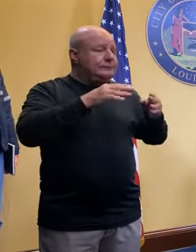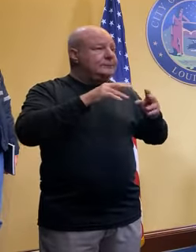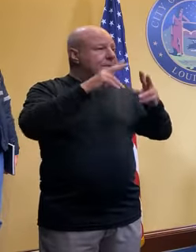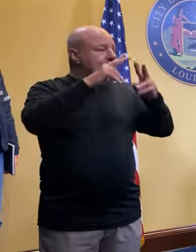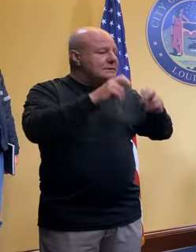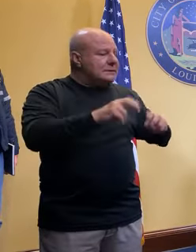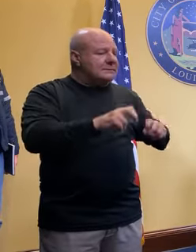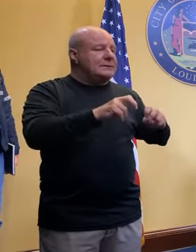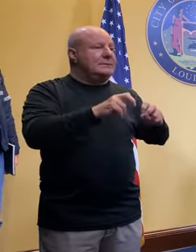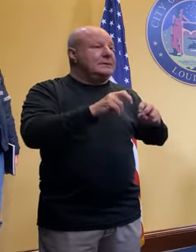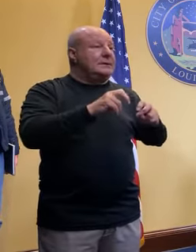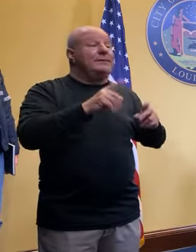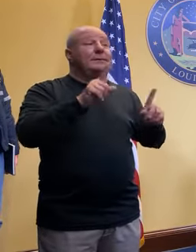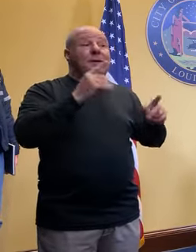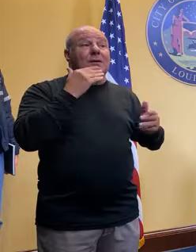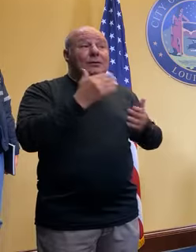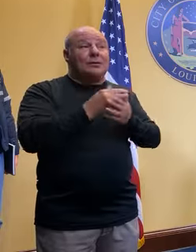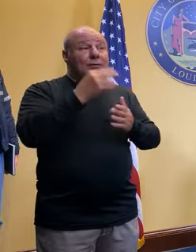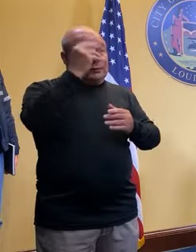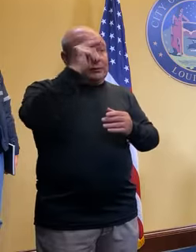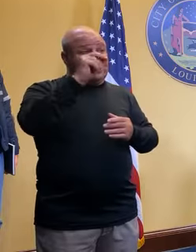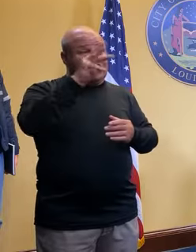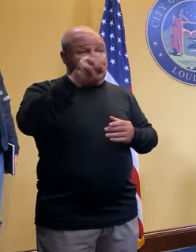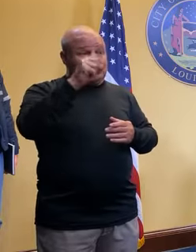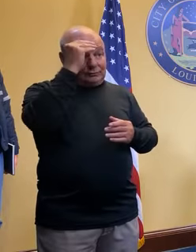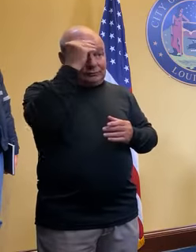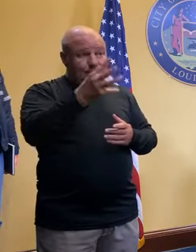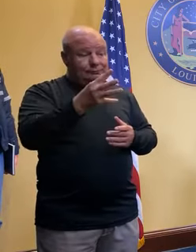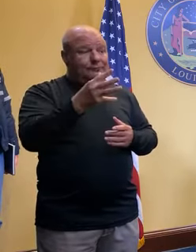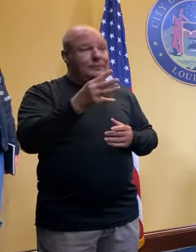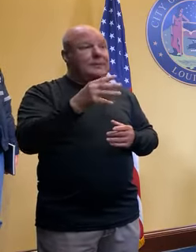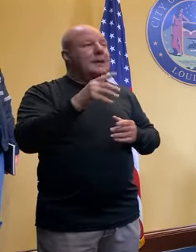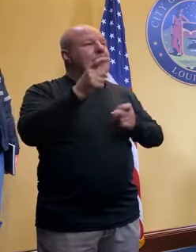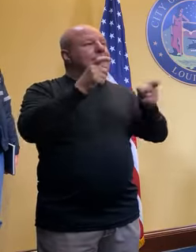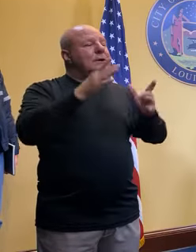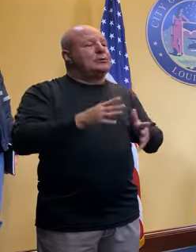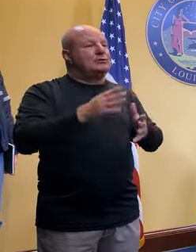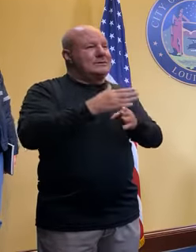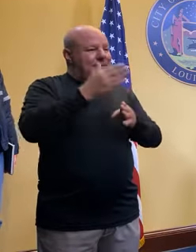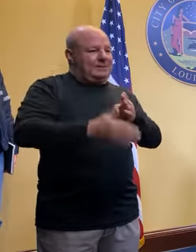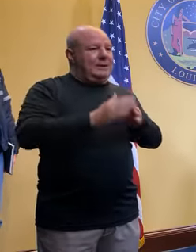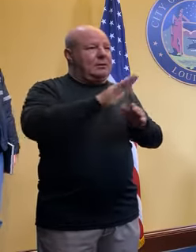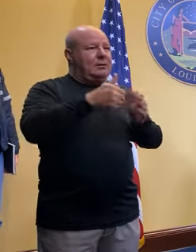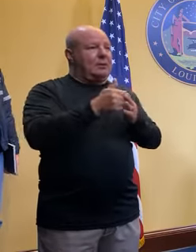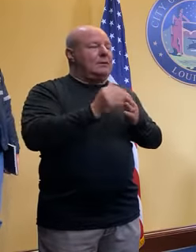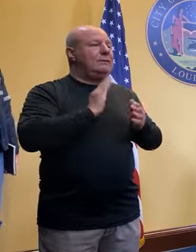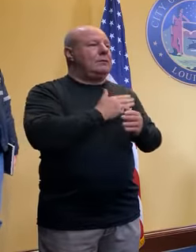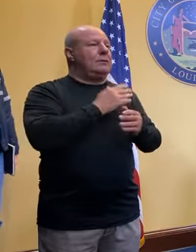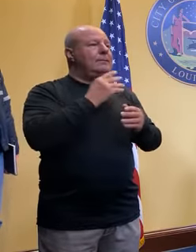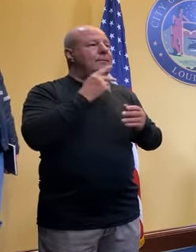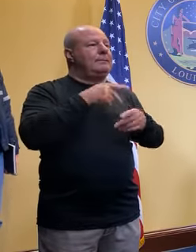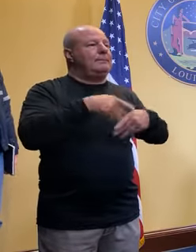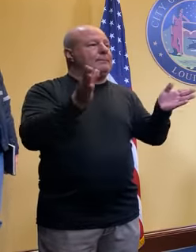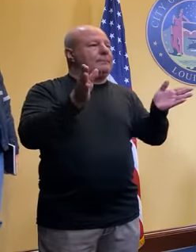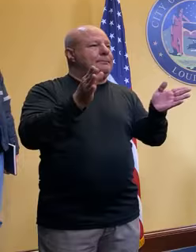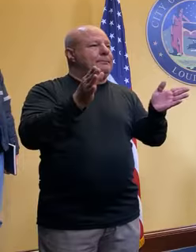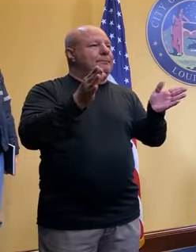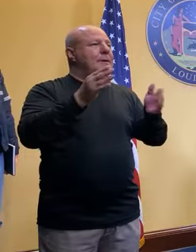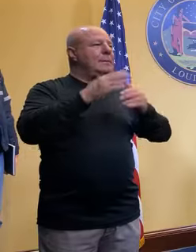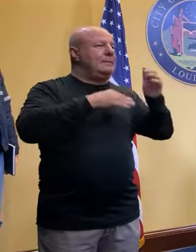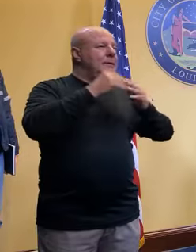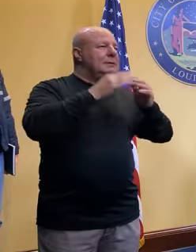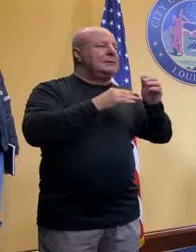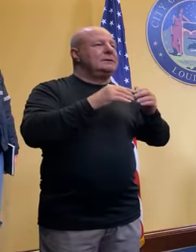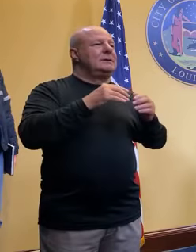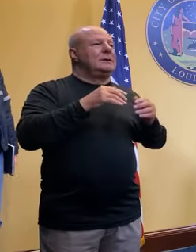the assessments. The good news too is that, the administration completed assessing all of our public infrastructure, our